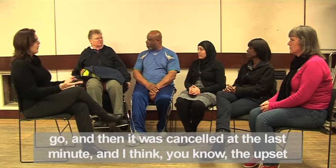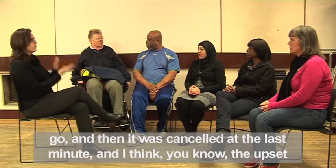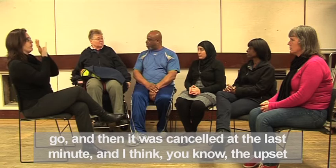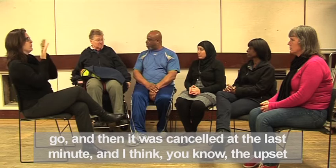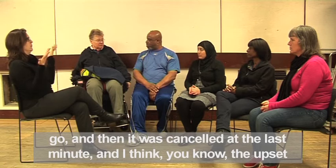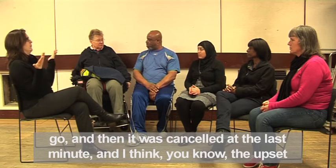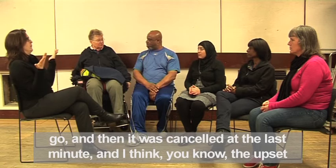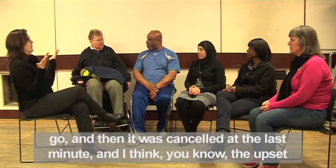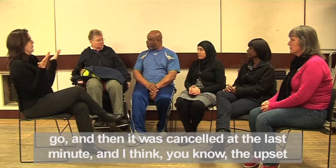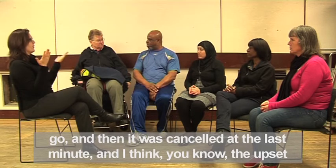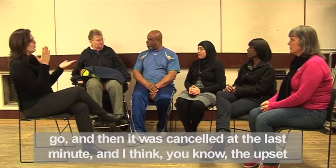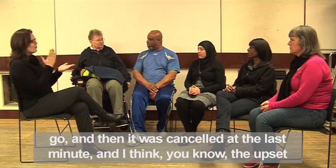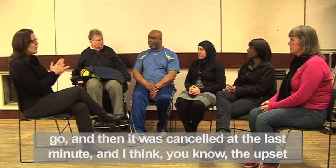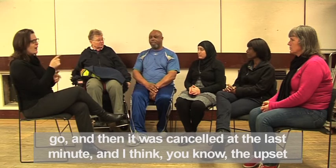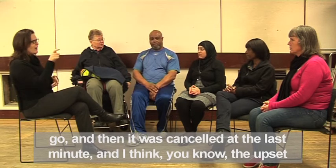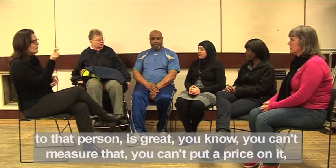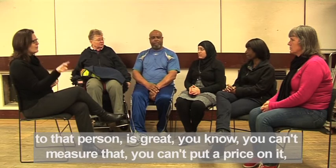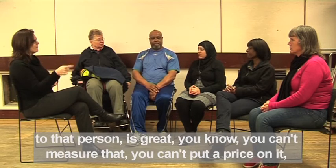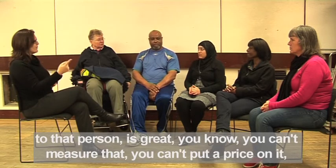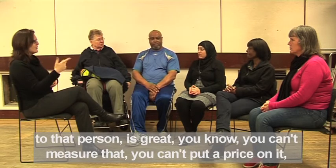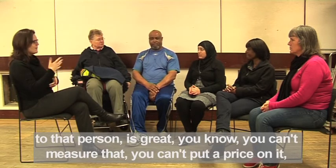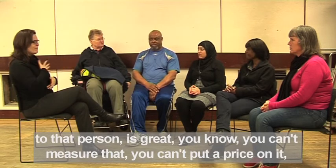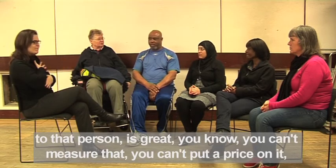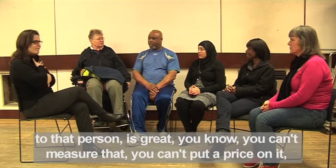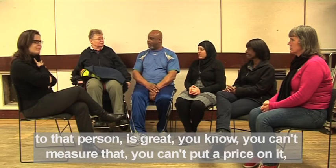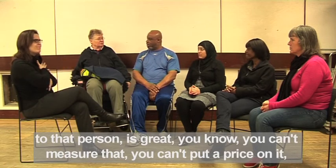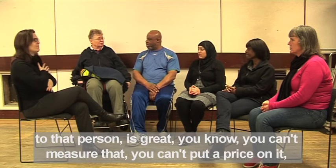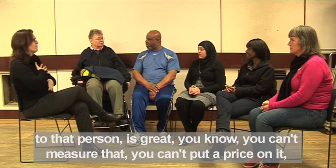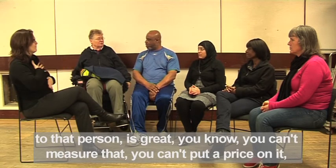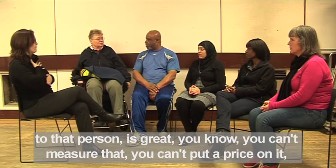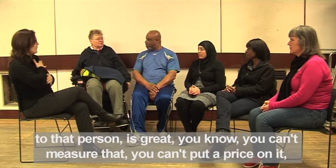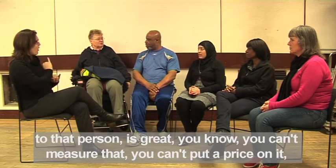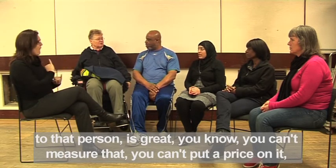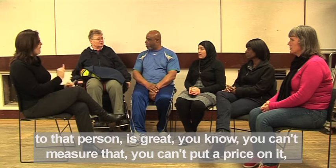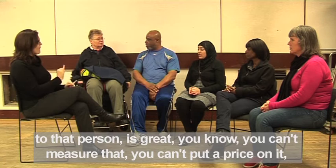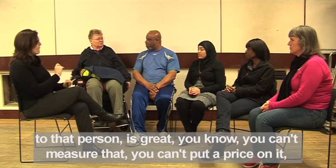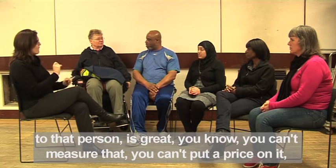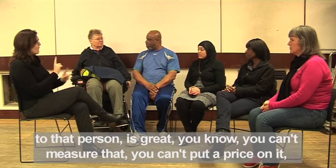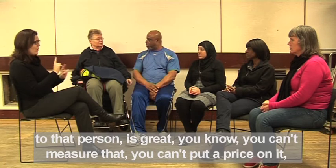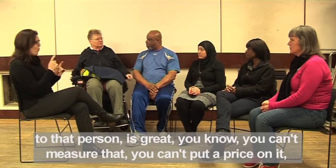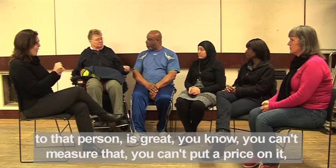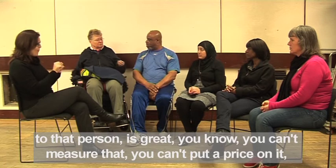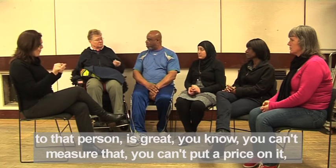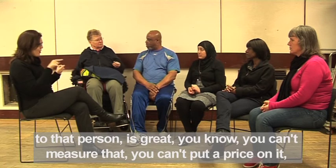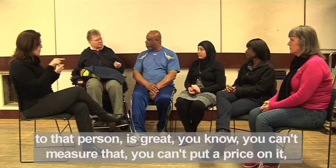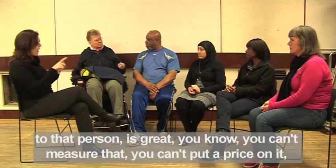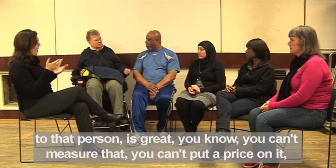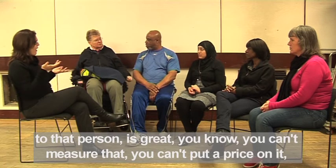the upset to that person is great, and you can't measure that. You can't put a price on it. You can't